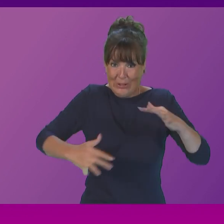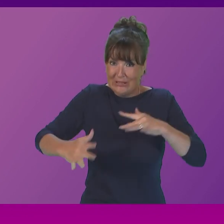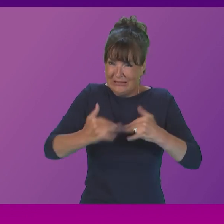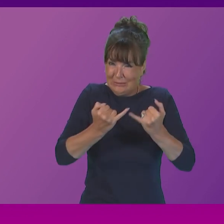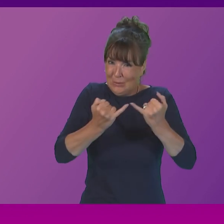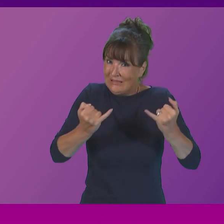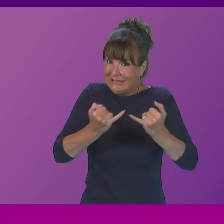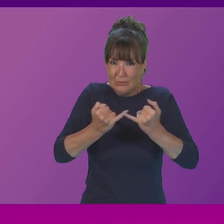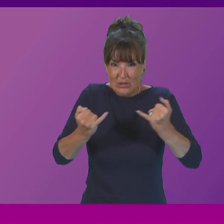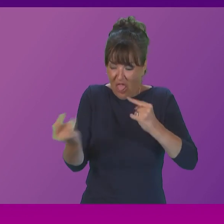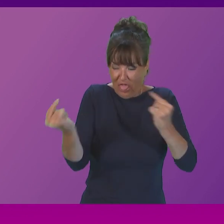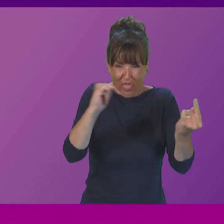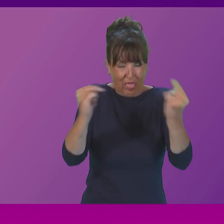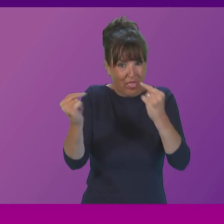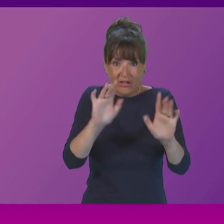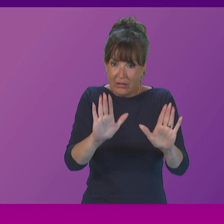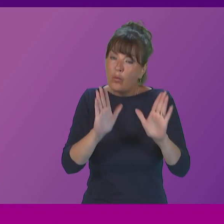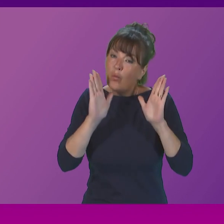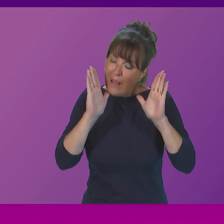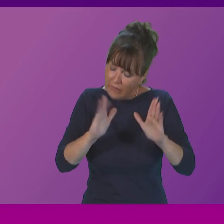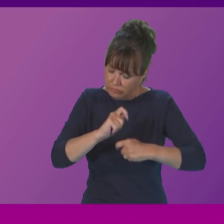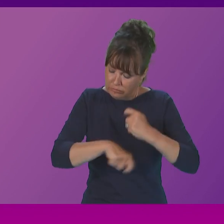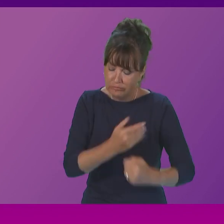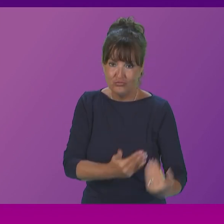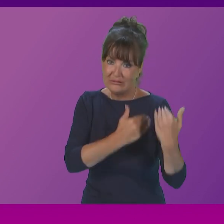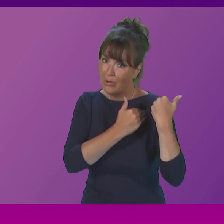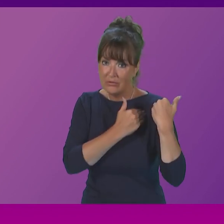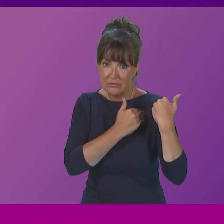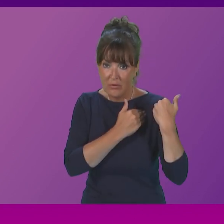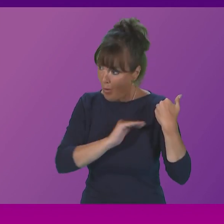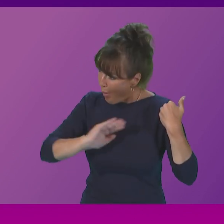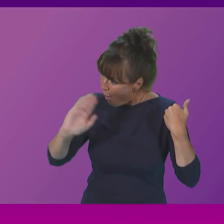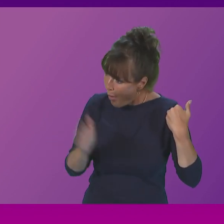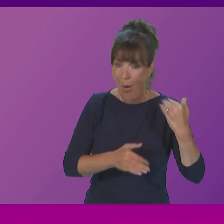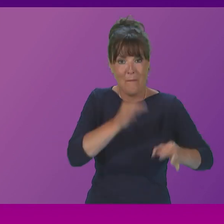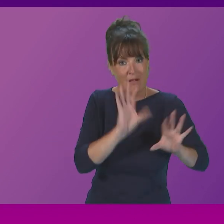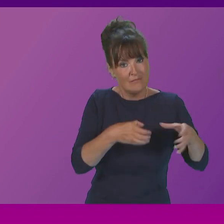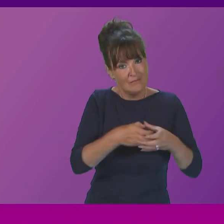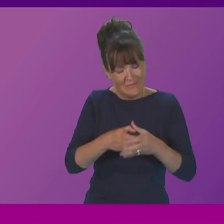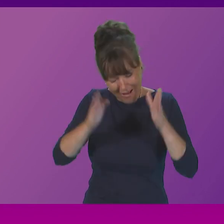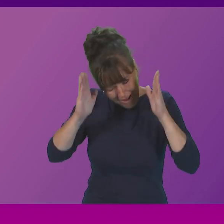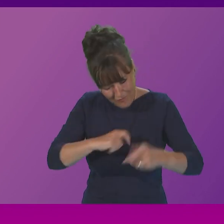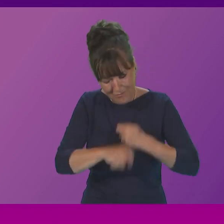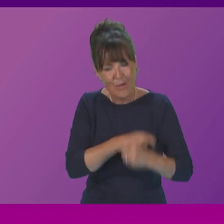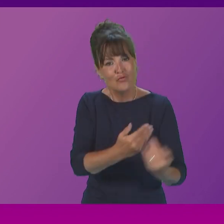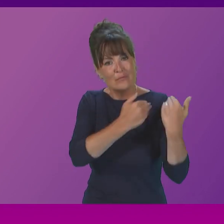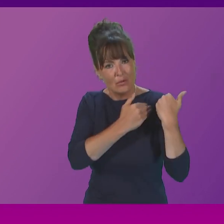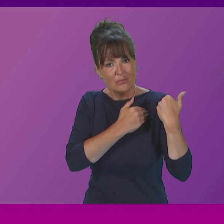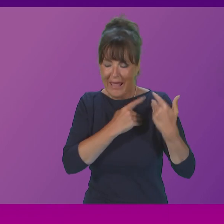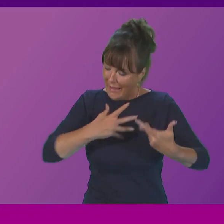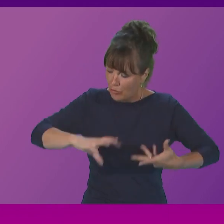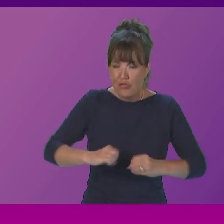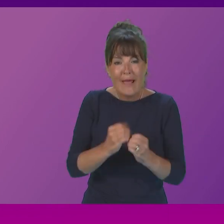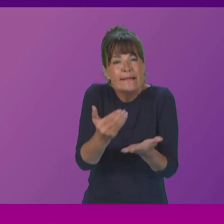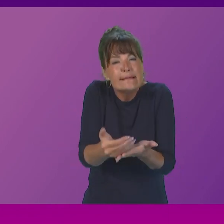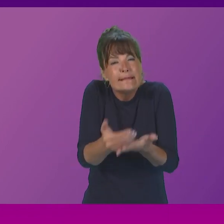we have to take responsibility for that. Every political party has to take responsibility for that and create a space